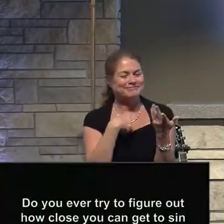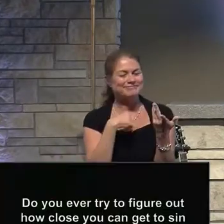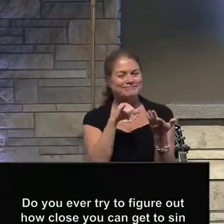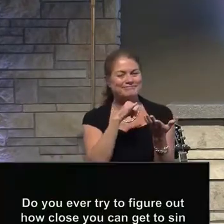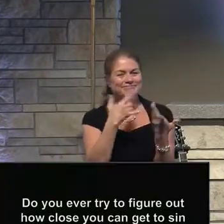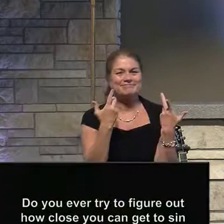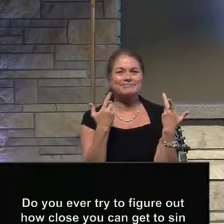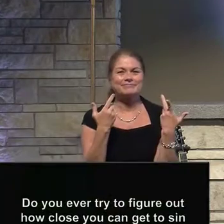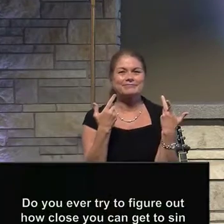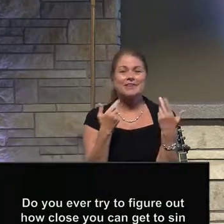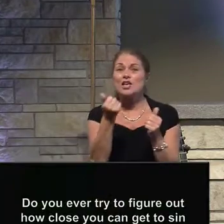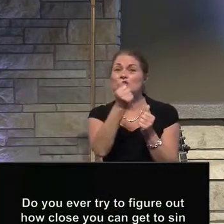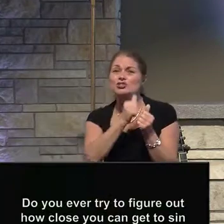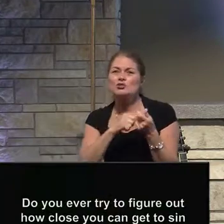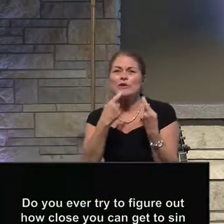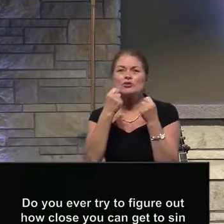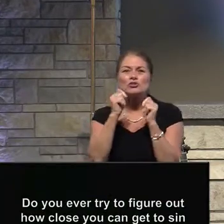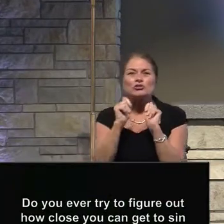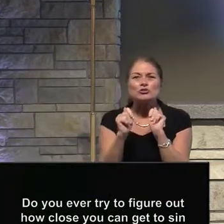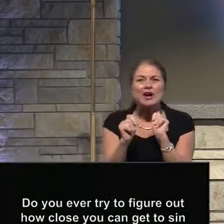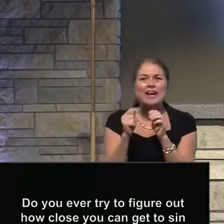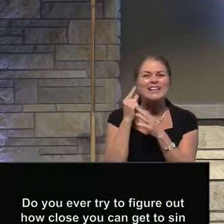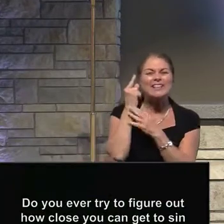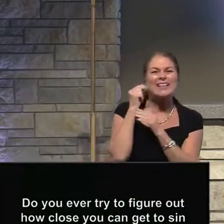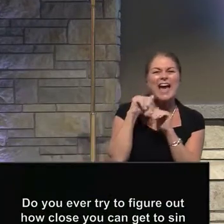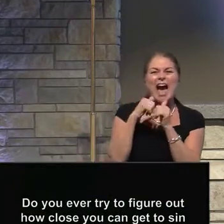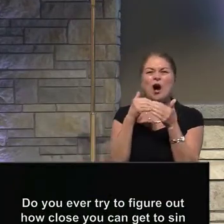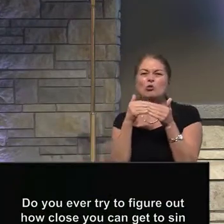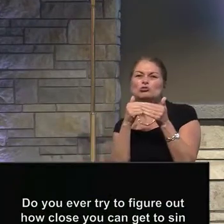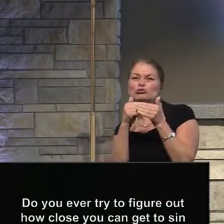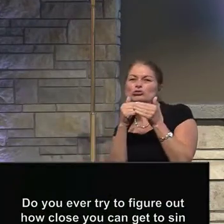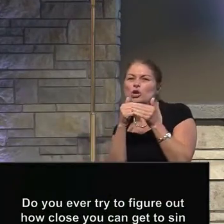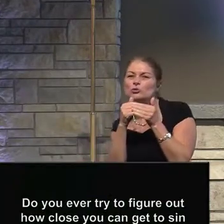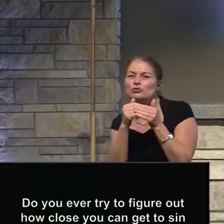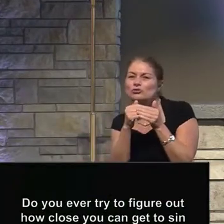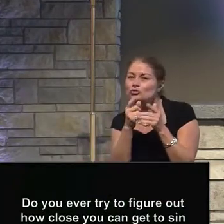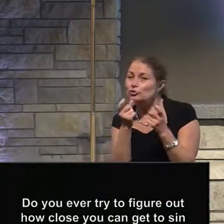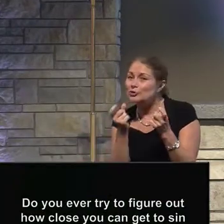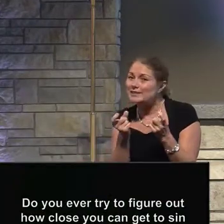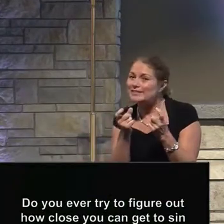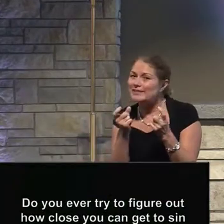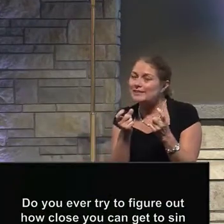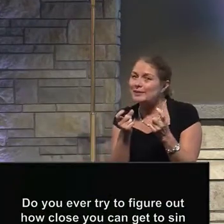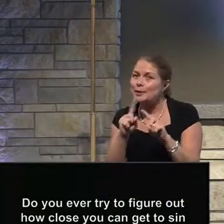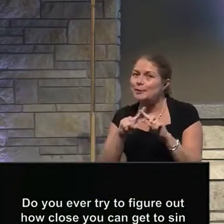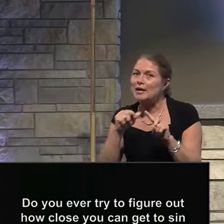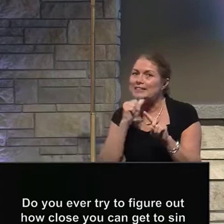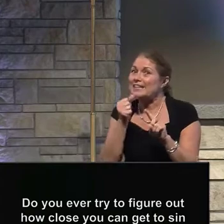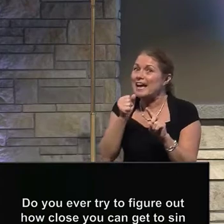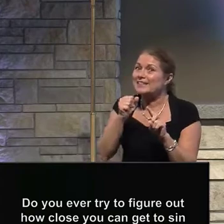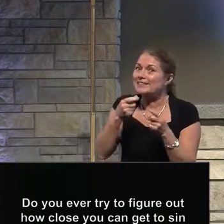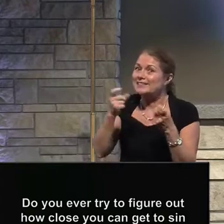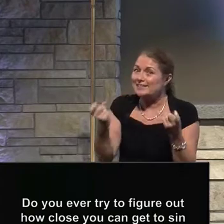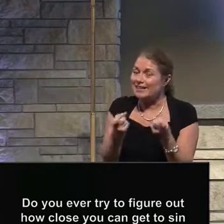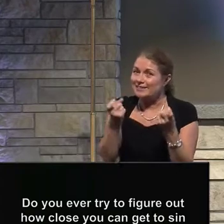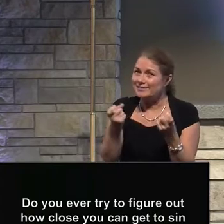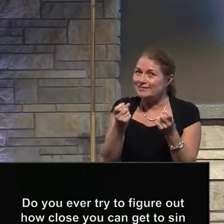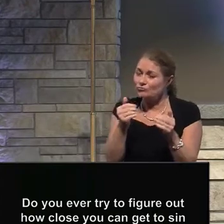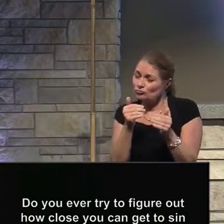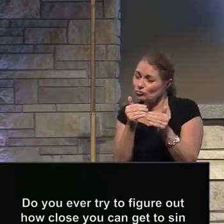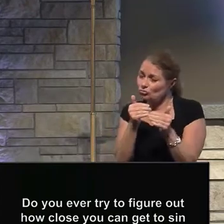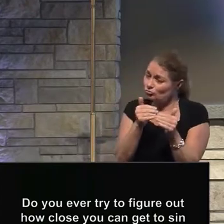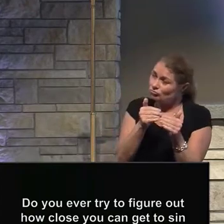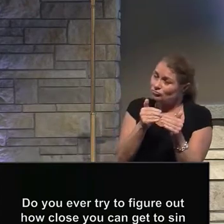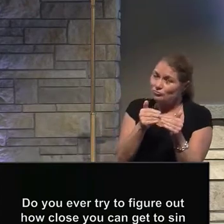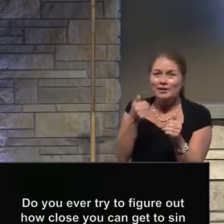you ever try to figure how close you can get to sin without sinning? Have you